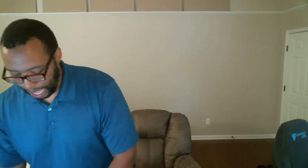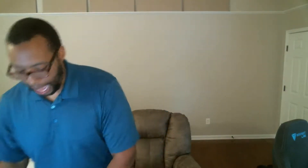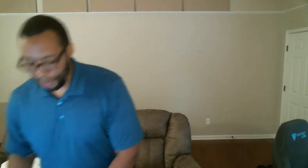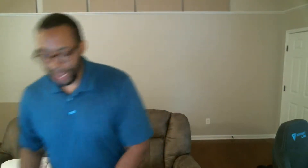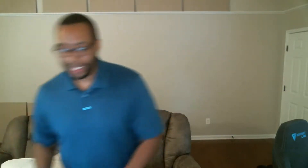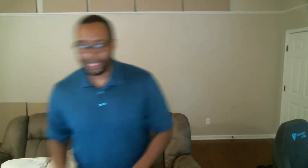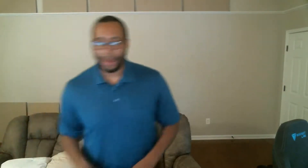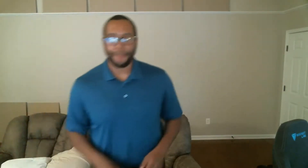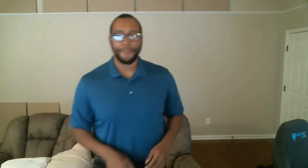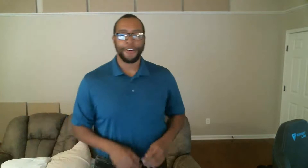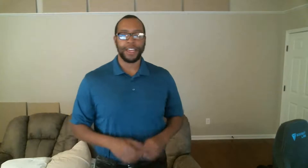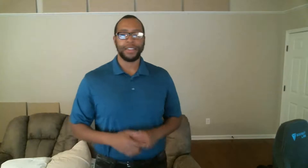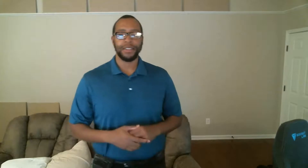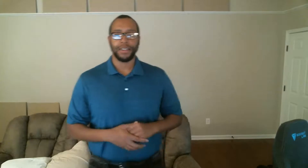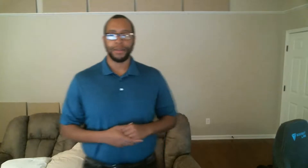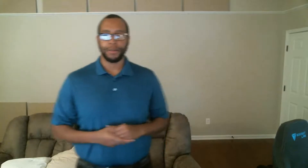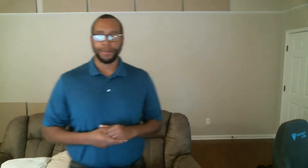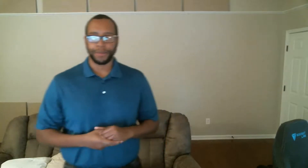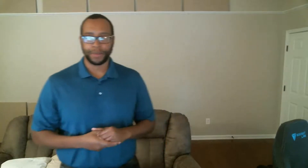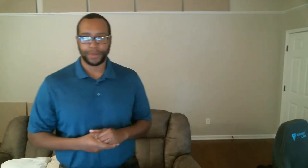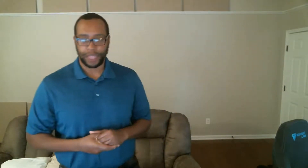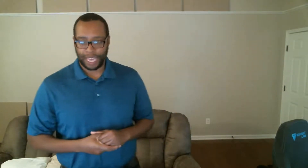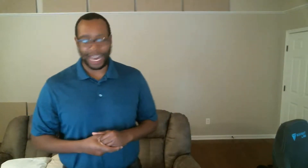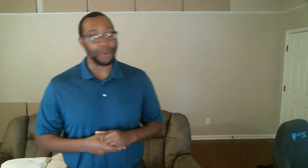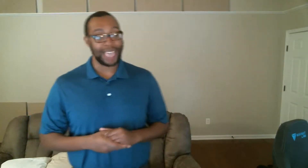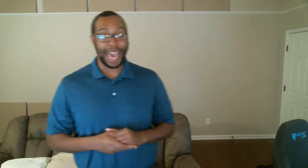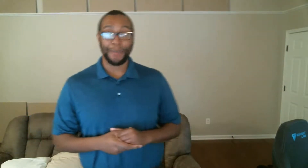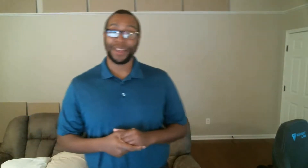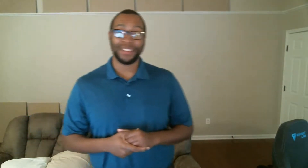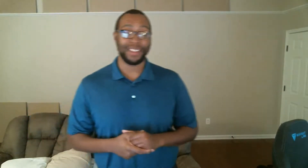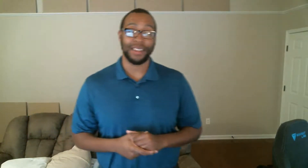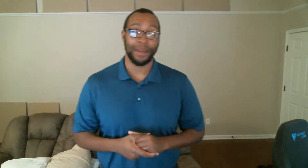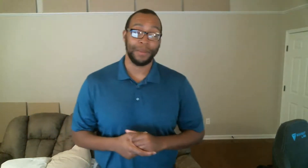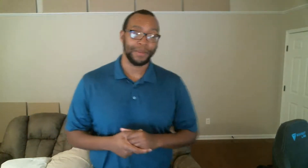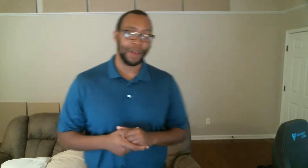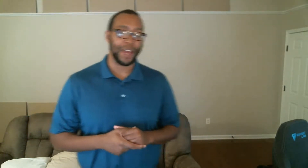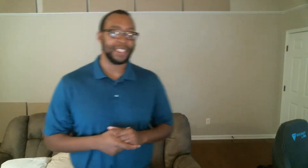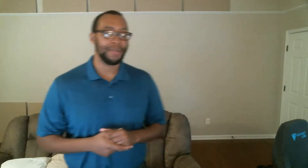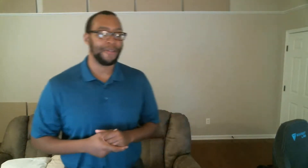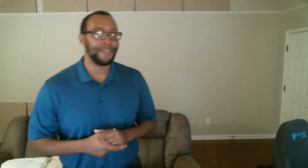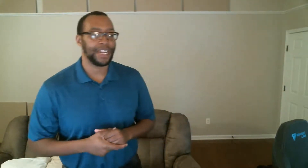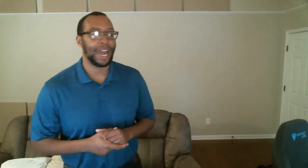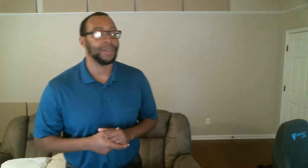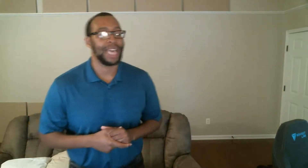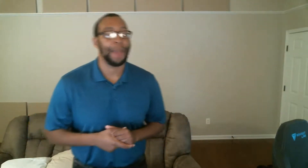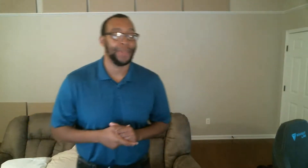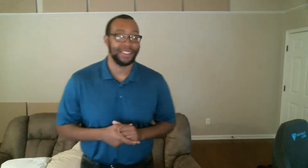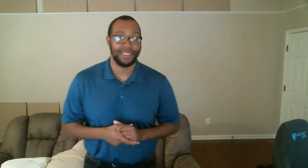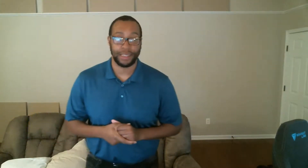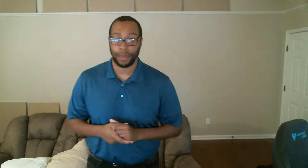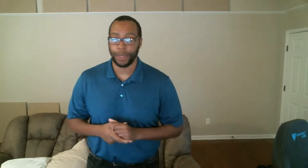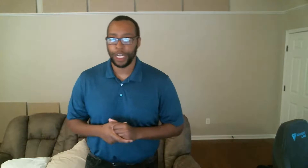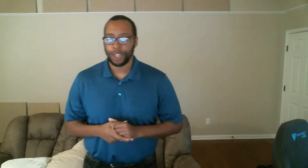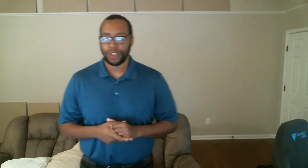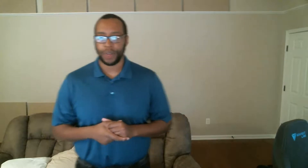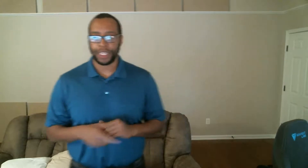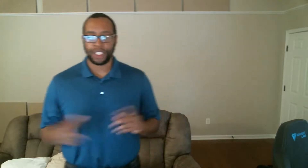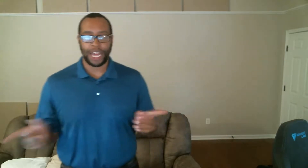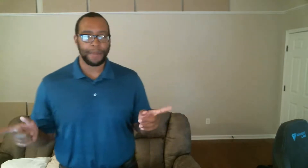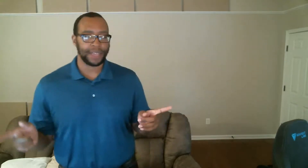I ran into my friend and I was happy to see them. I ran into my friend and I was happy to see them. So in the chat box, I